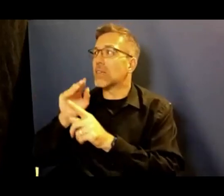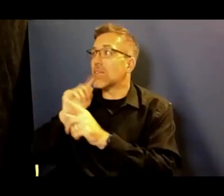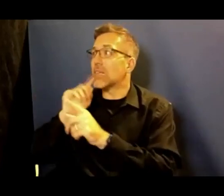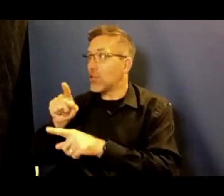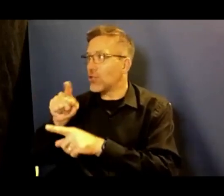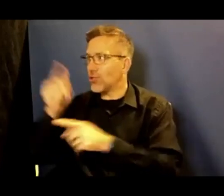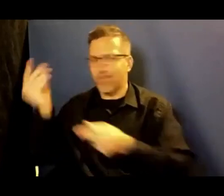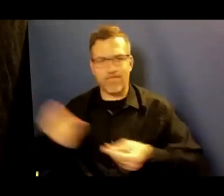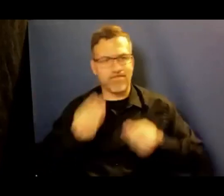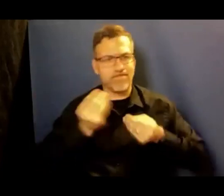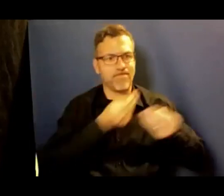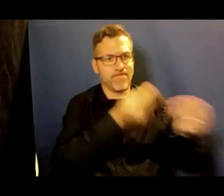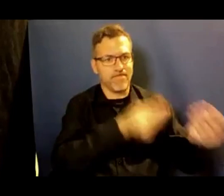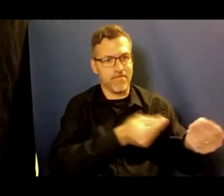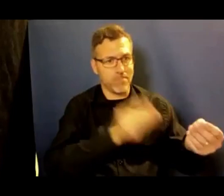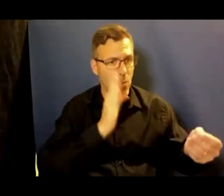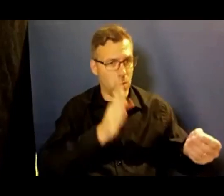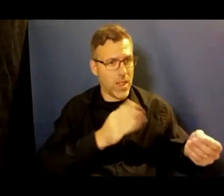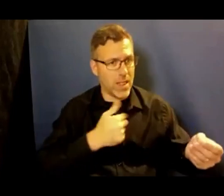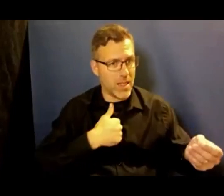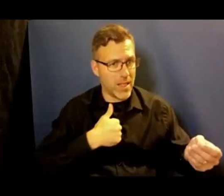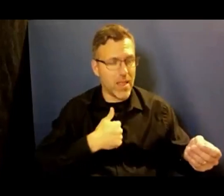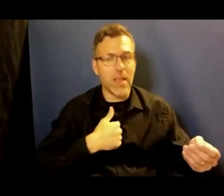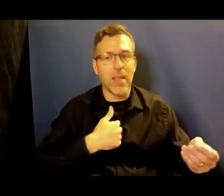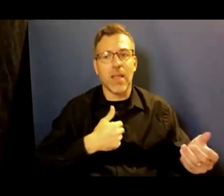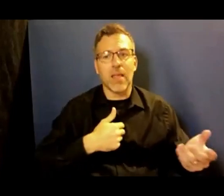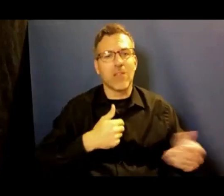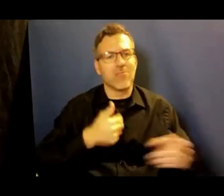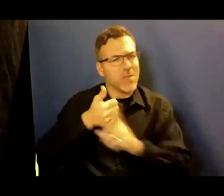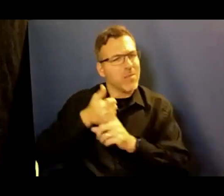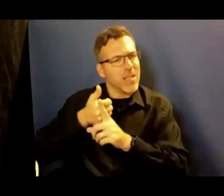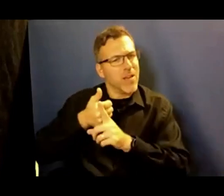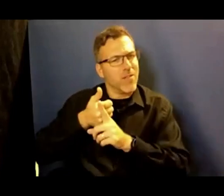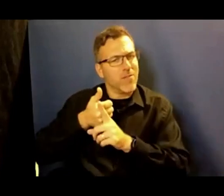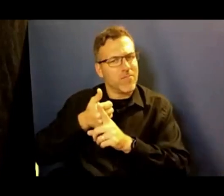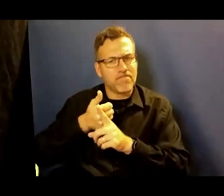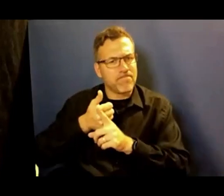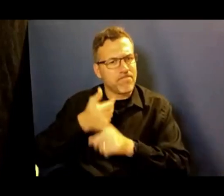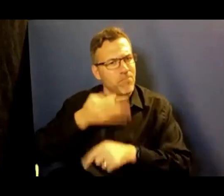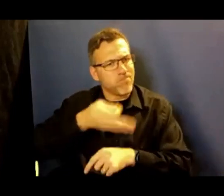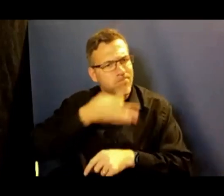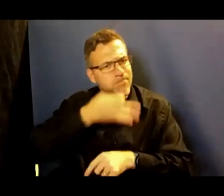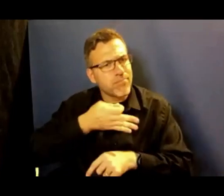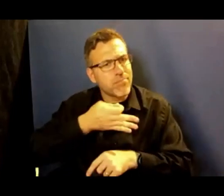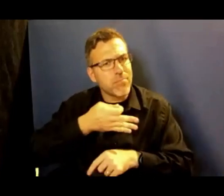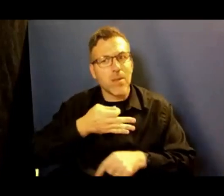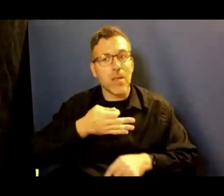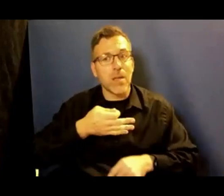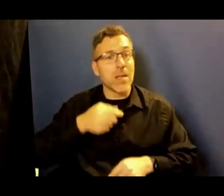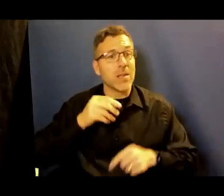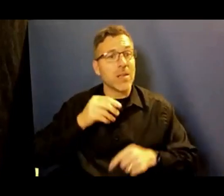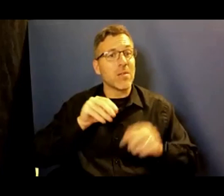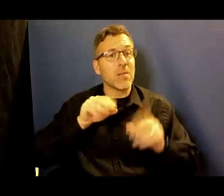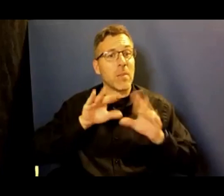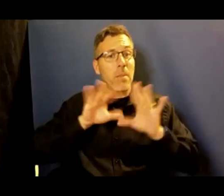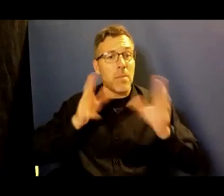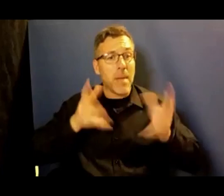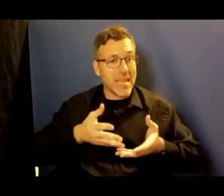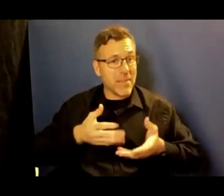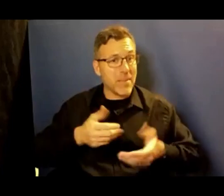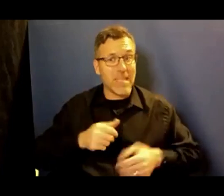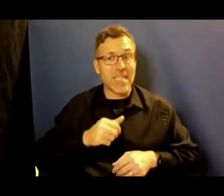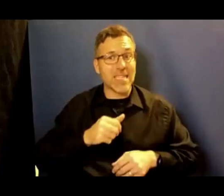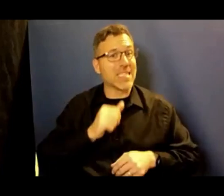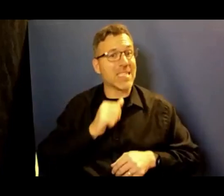but to find the person to answer your question who's legitimate and knows. We're not getting out of this pandemic until we all get out